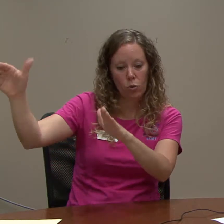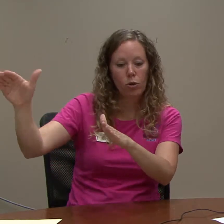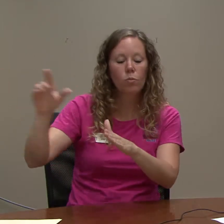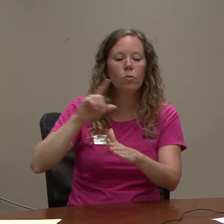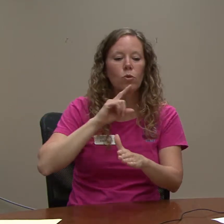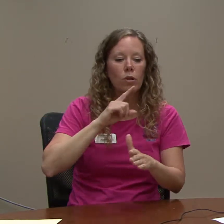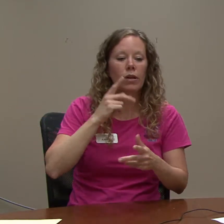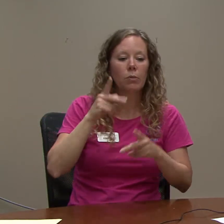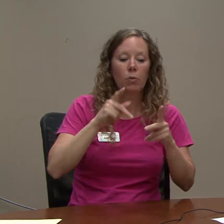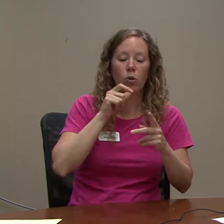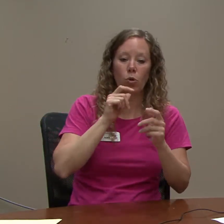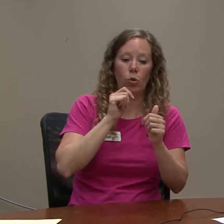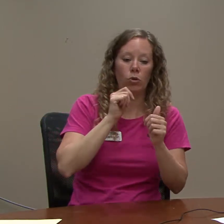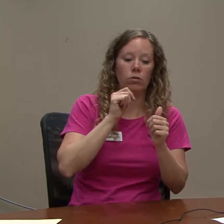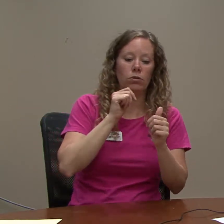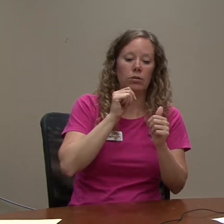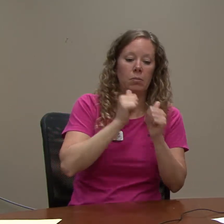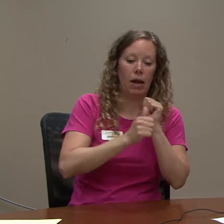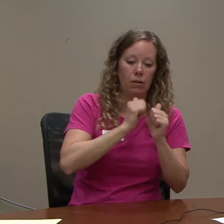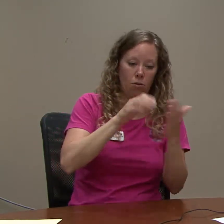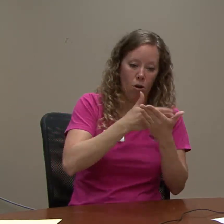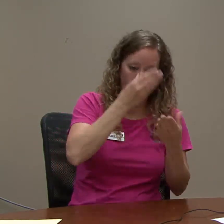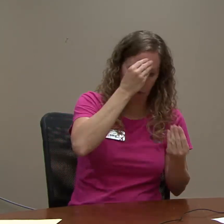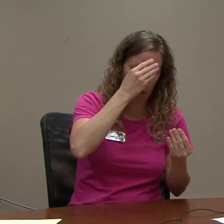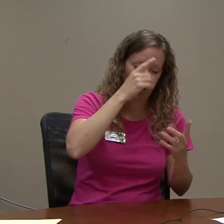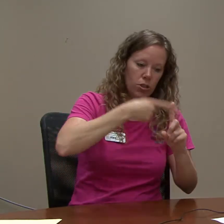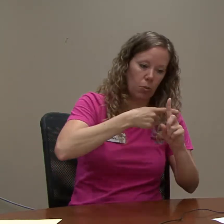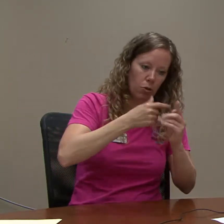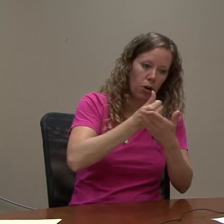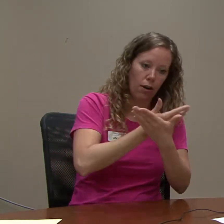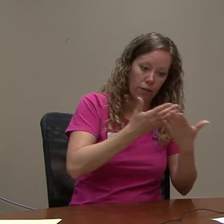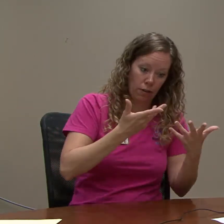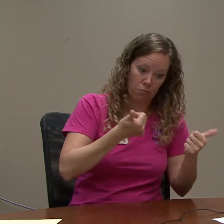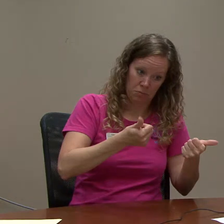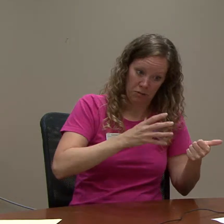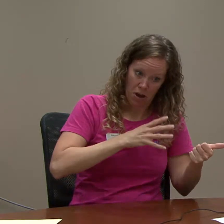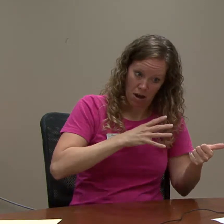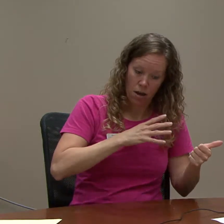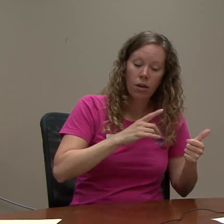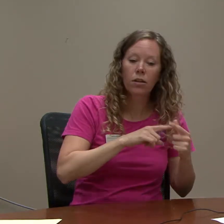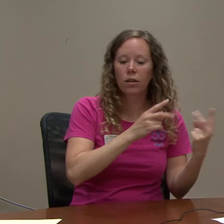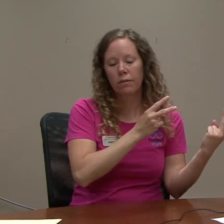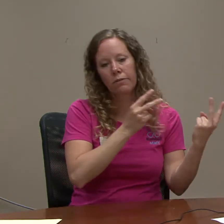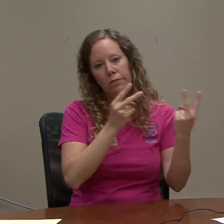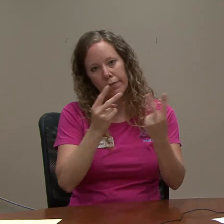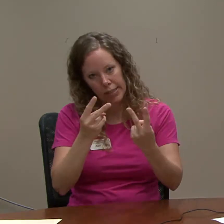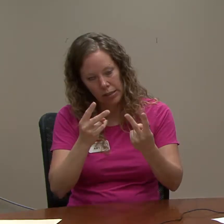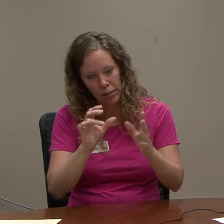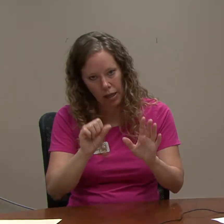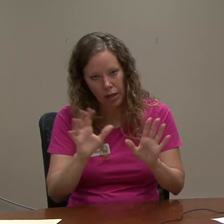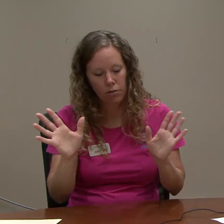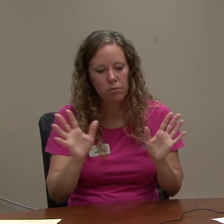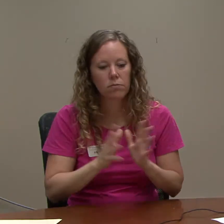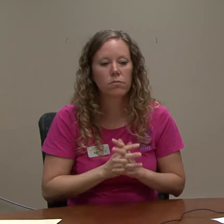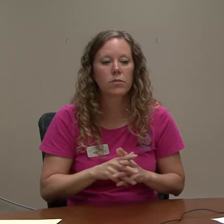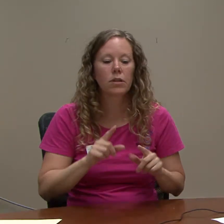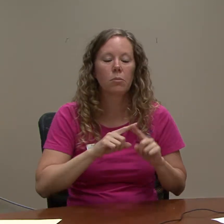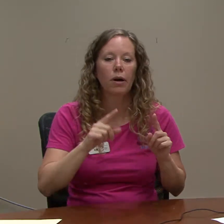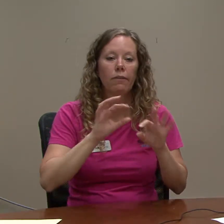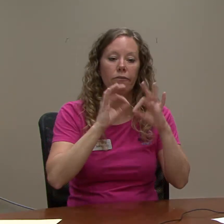screening test. So that has not changed. They consider family members at this point non-essential